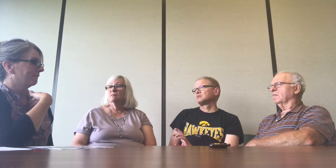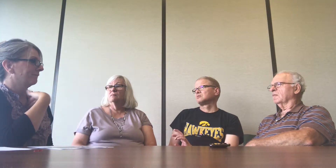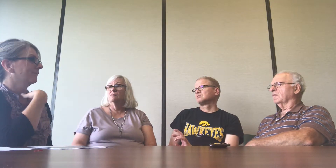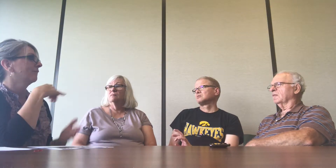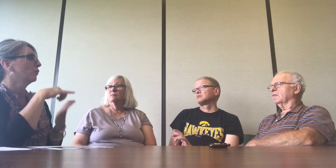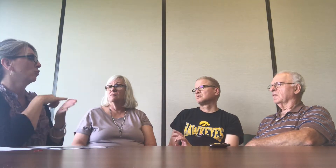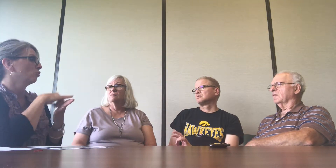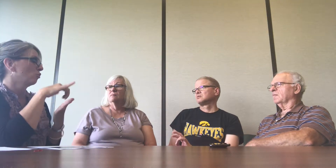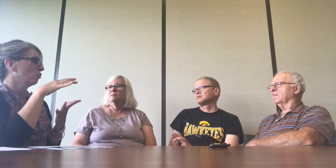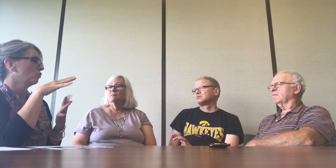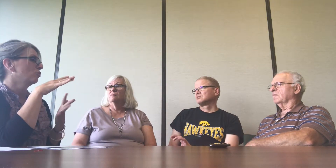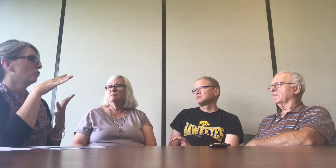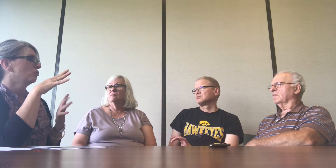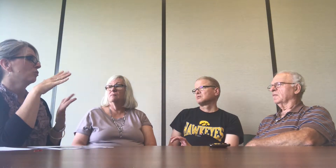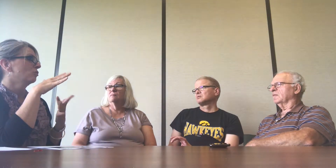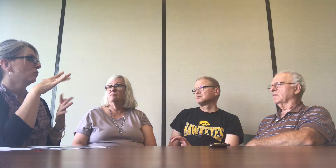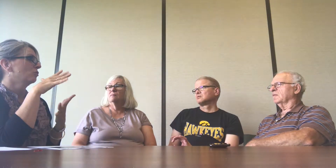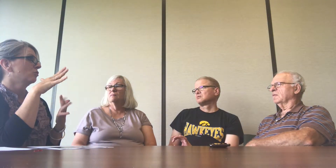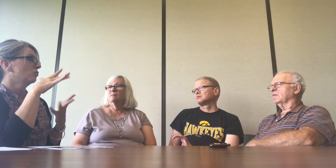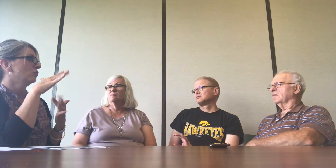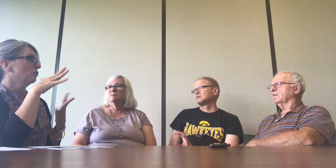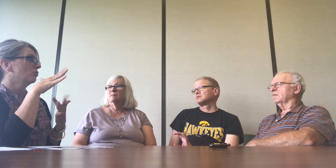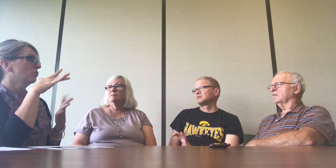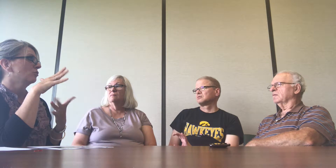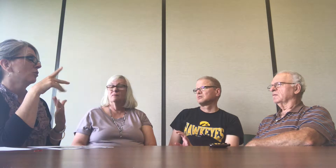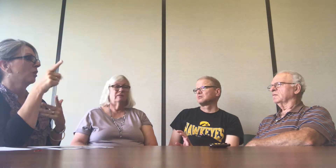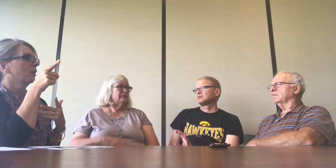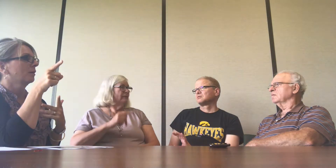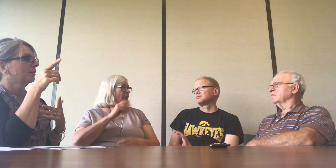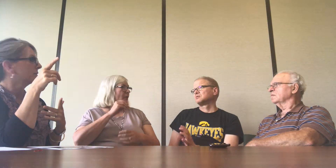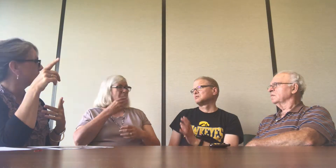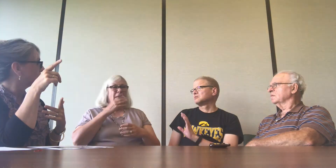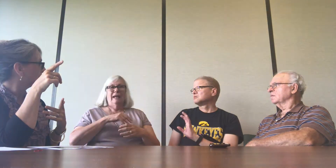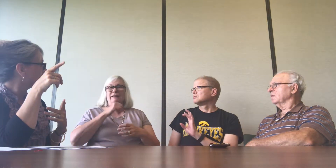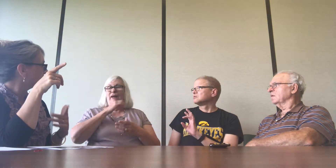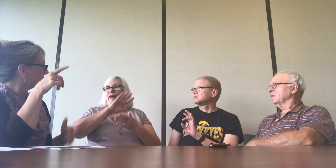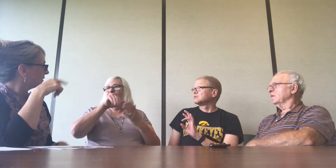have programs under a hearing agency.